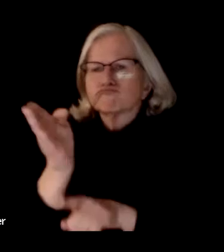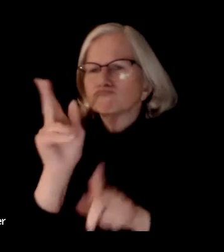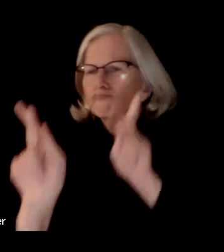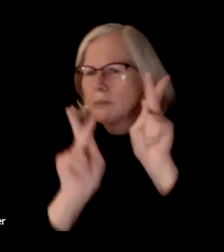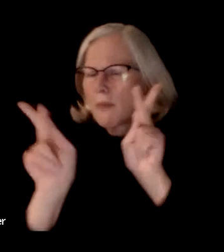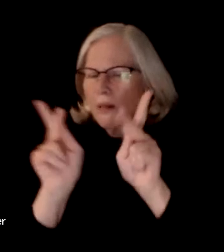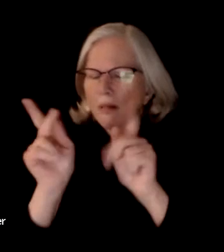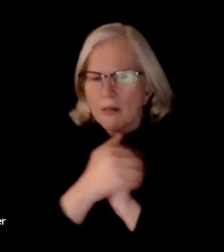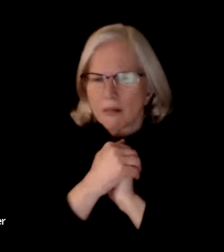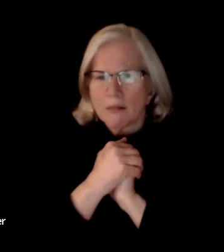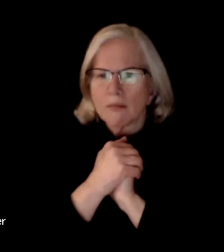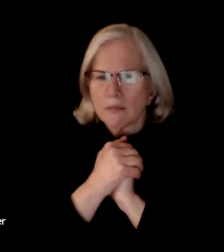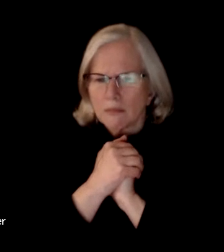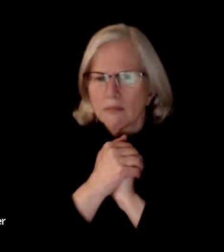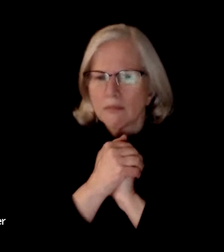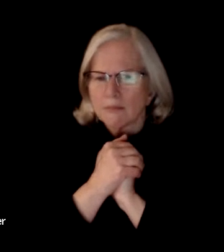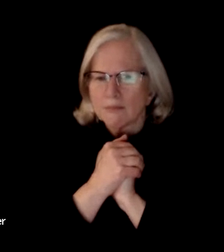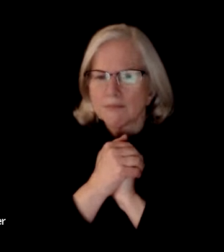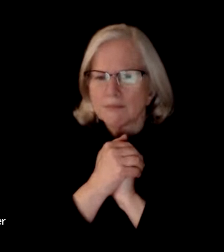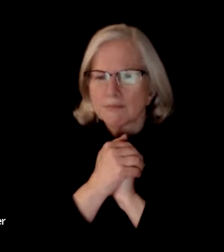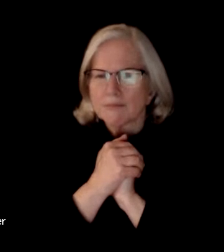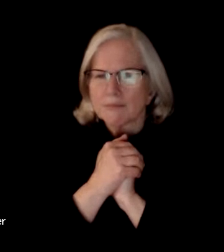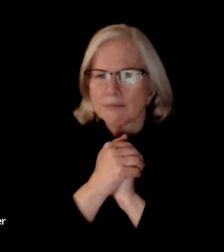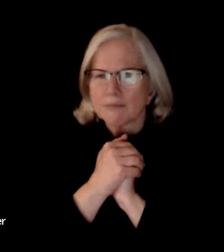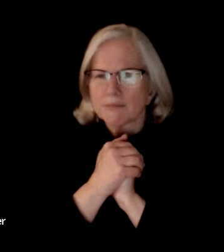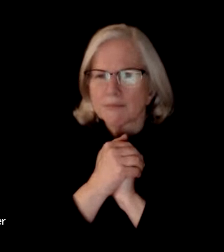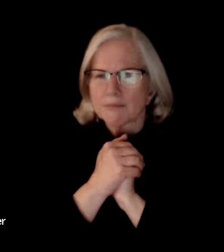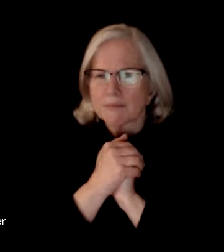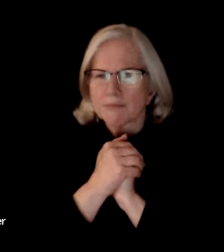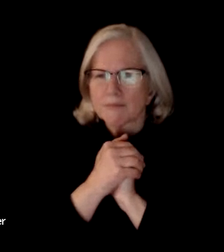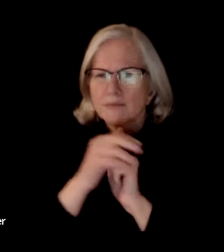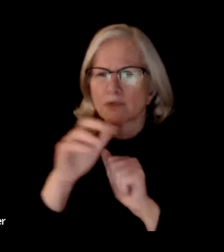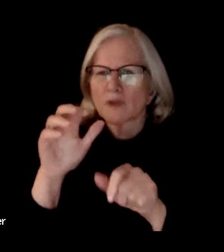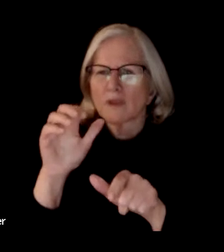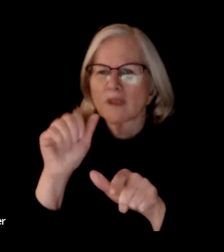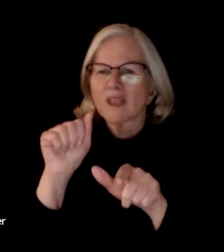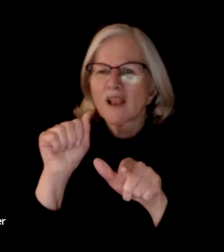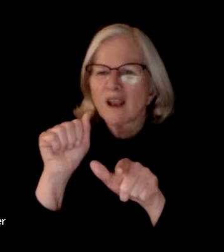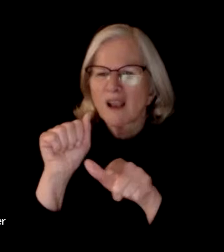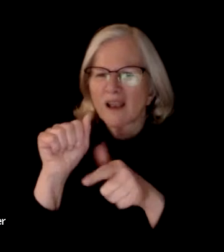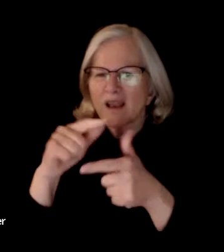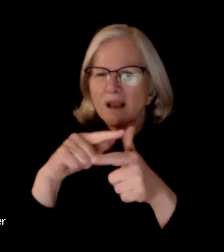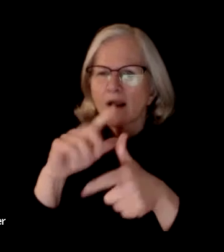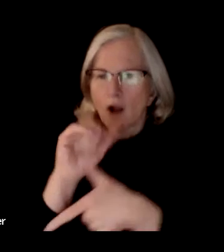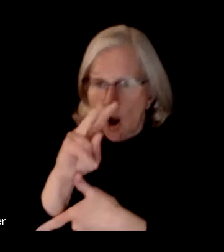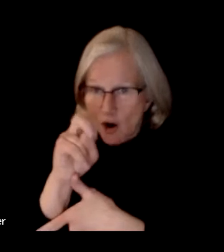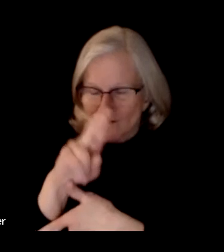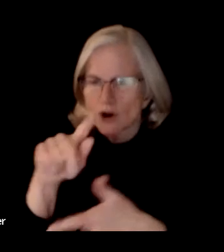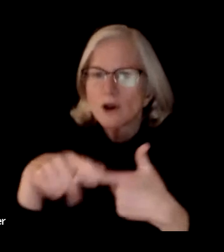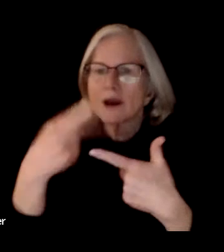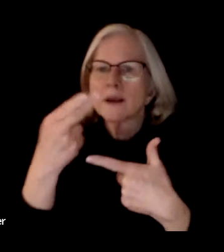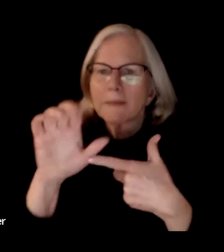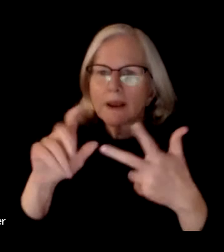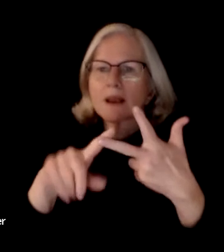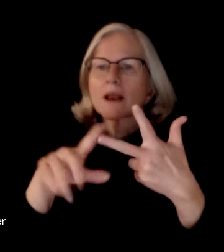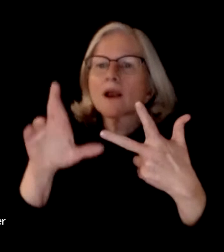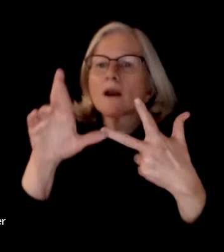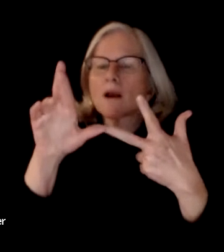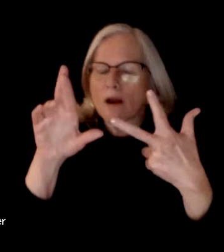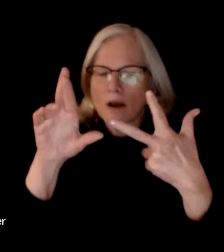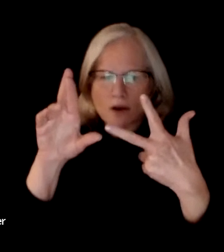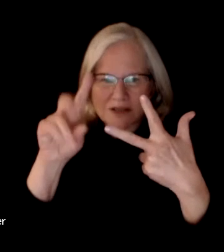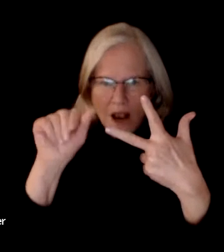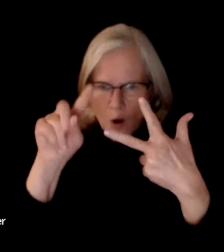I'll just say that the counties are Carver County, Hennepin County, Dakota County, and Ramsey County. And I think it's really important to